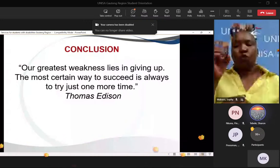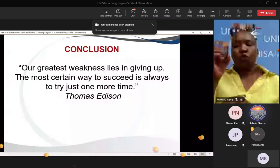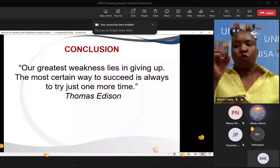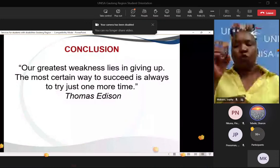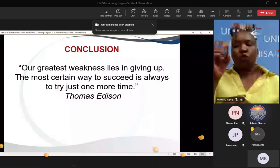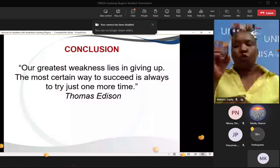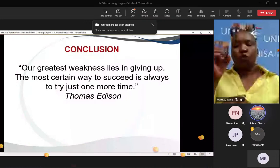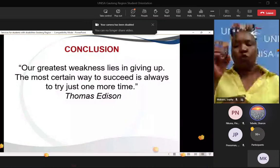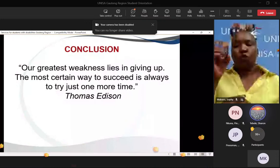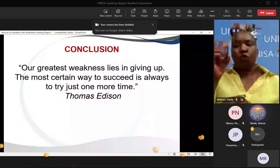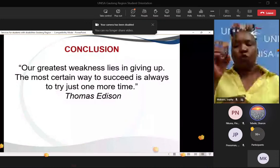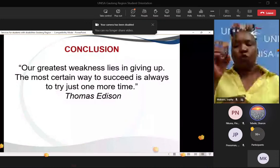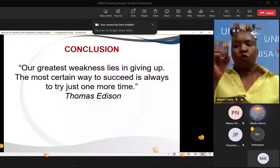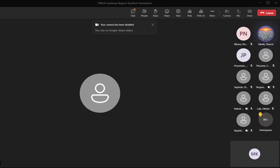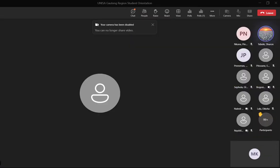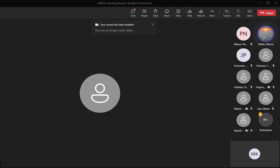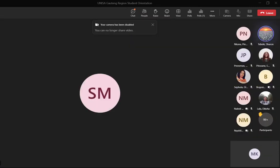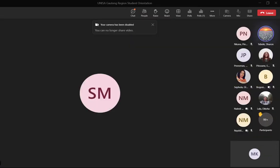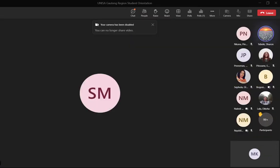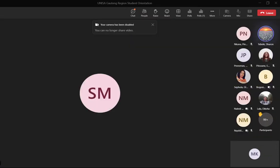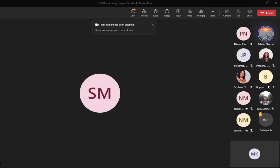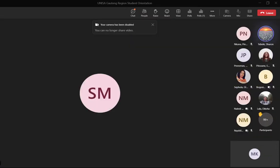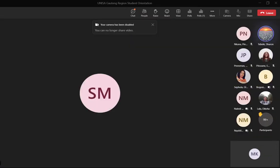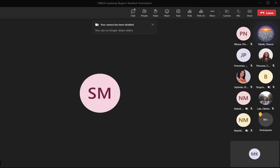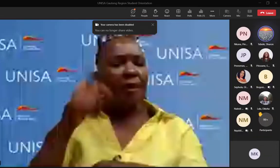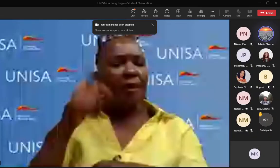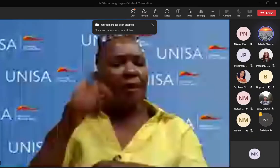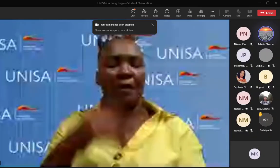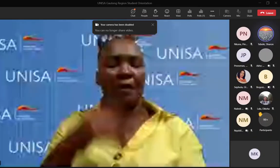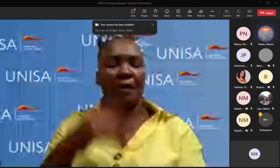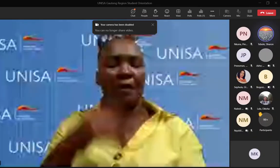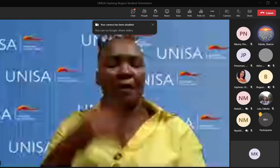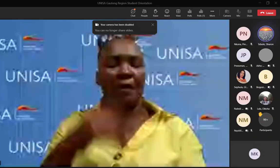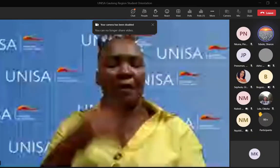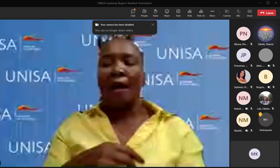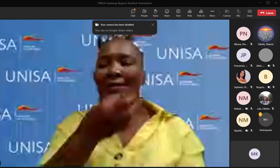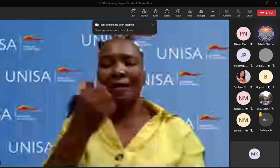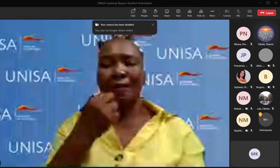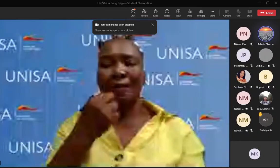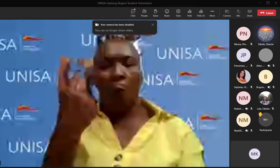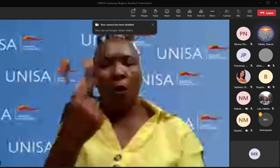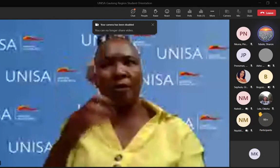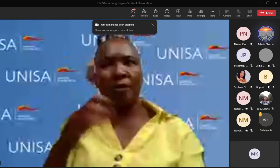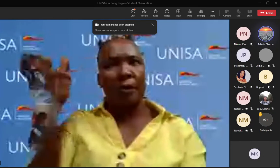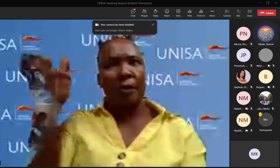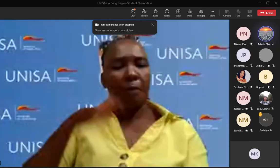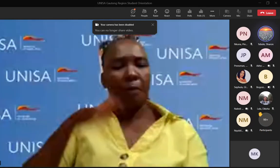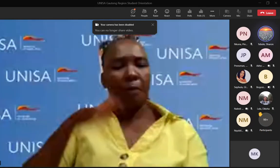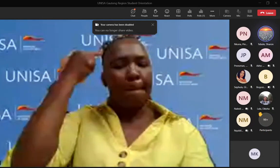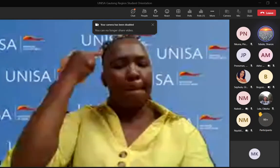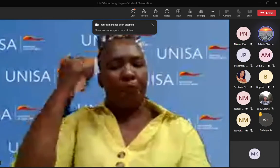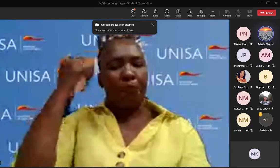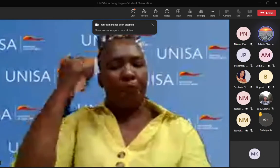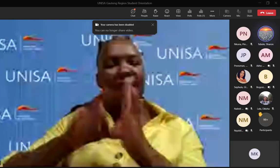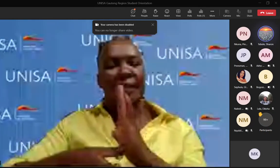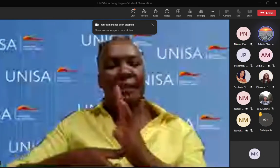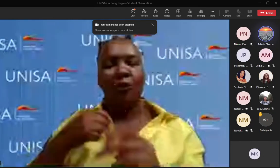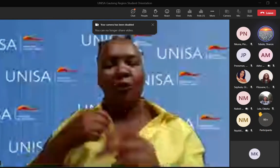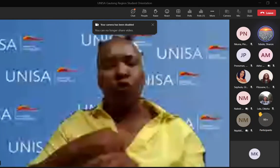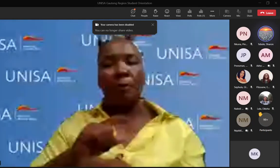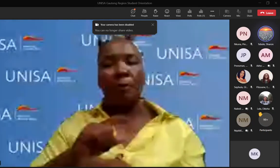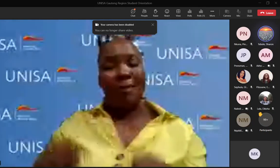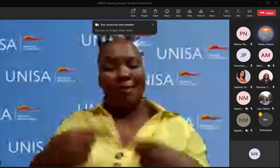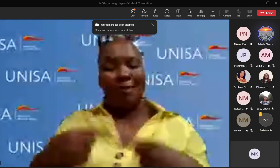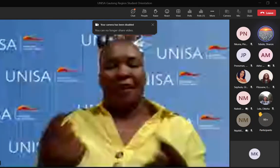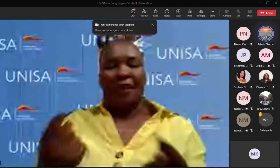this presentation I always say one thing comes to mind my disability is not my inability of which we get